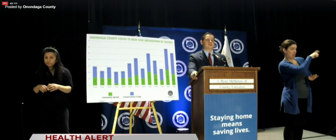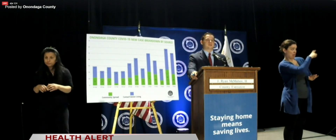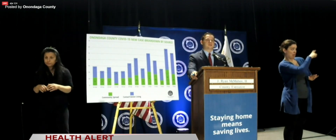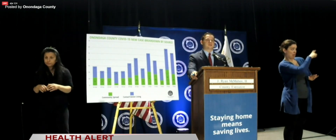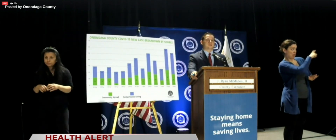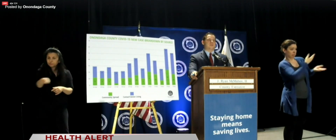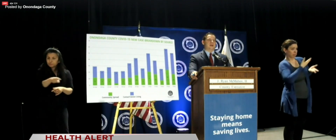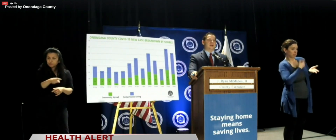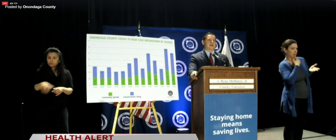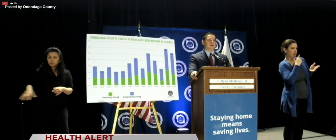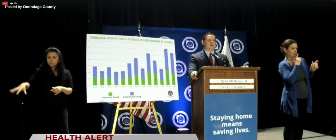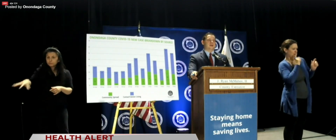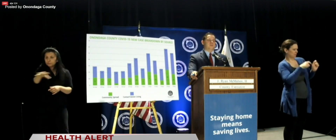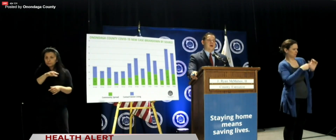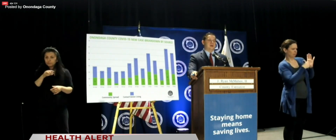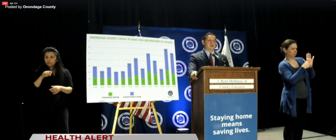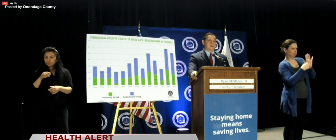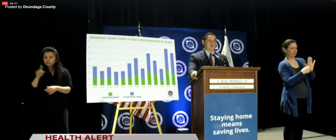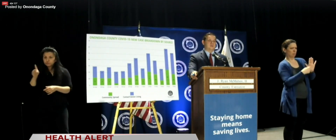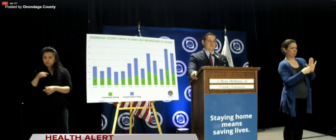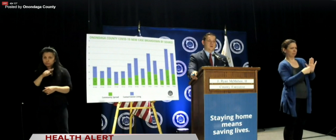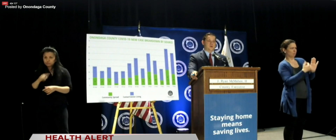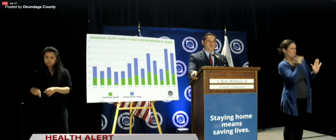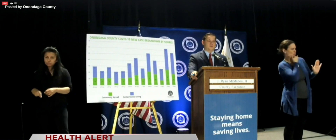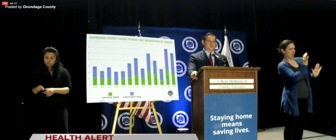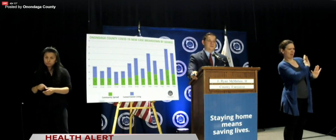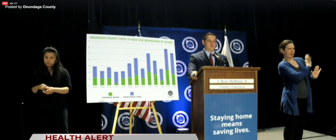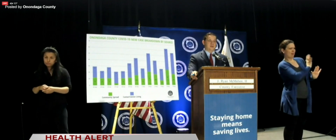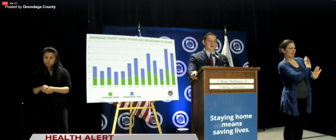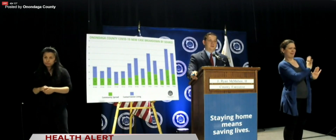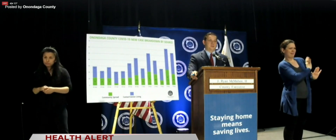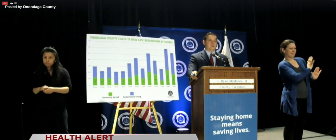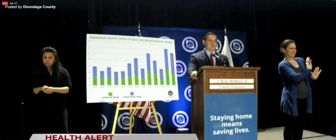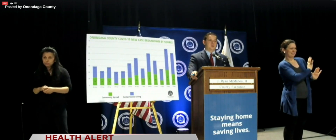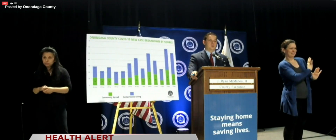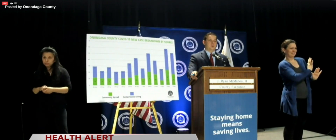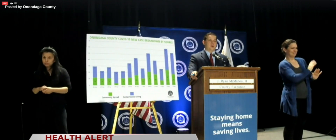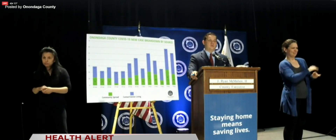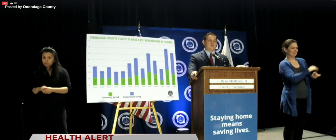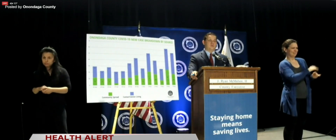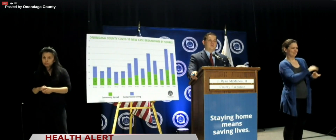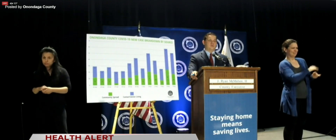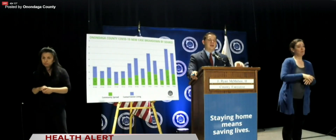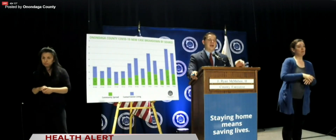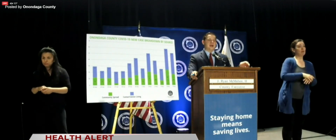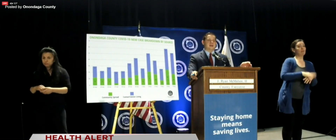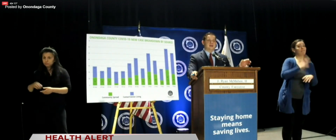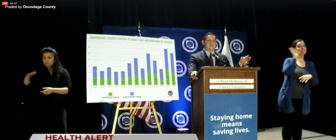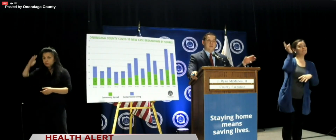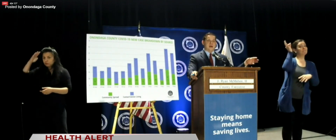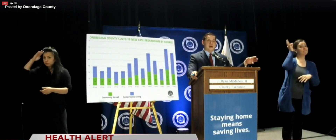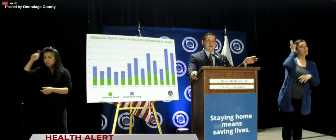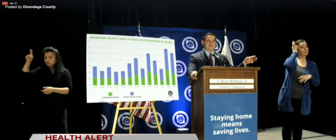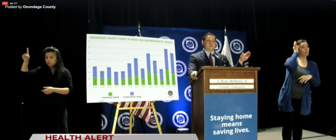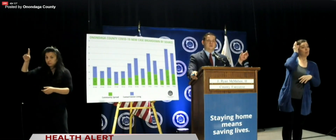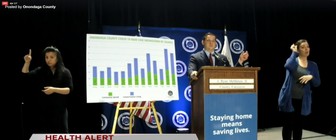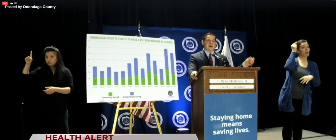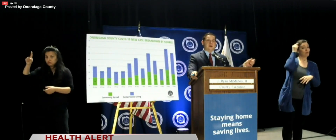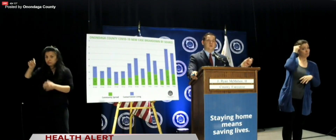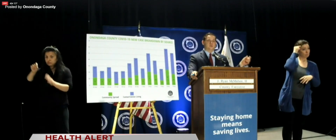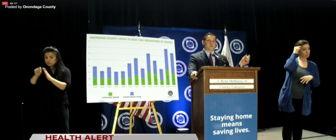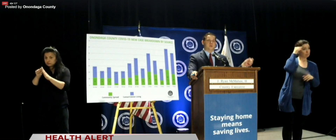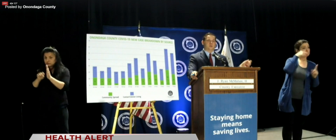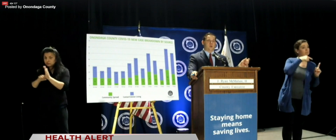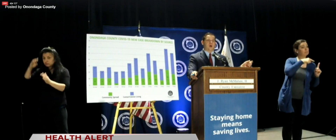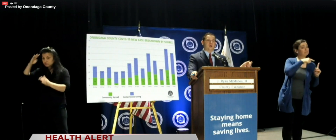that were made by the federal government, the state government, and the local governments had an impact on those models